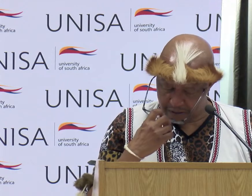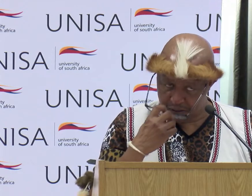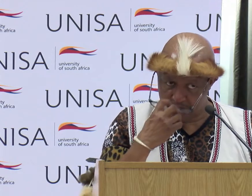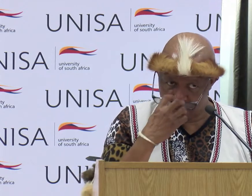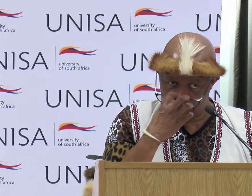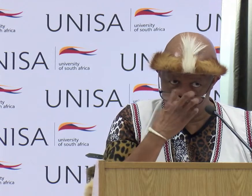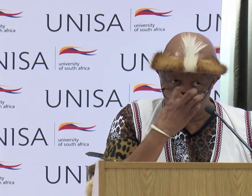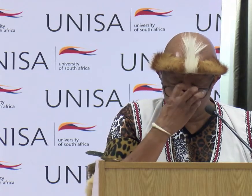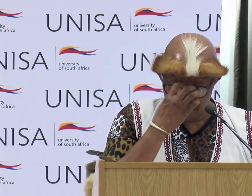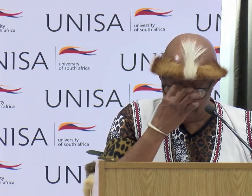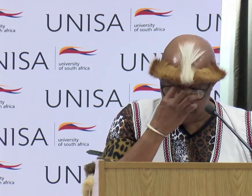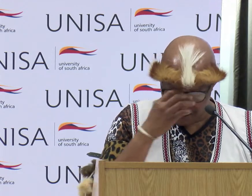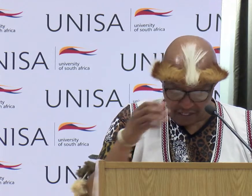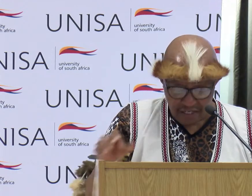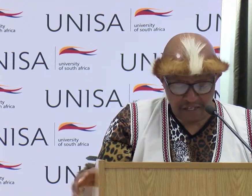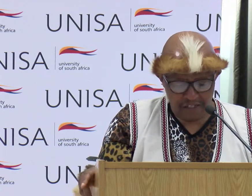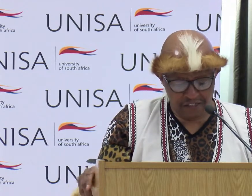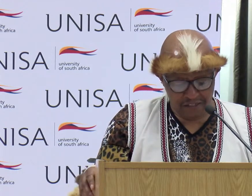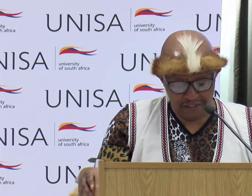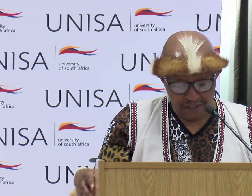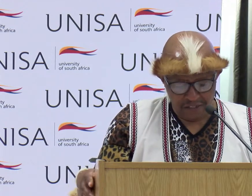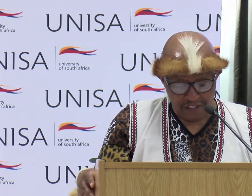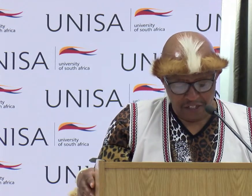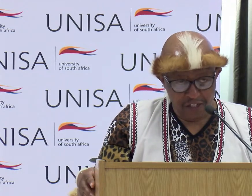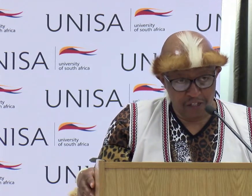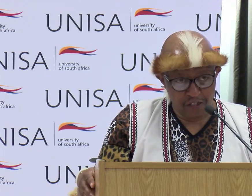also here, right? A lot of